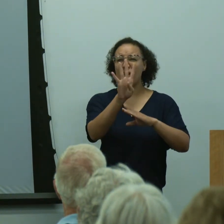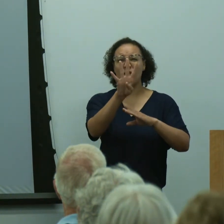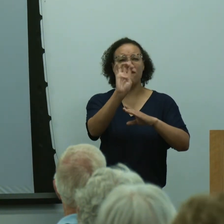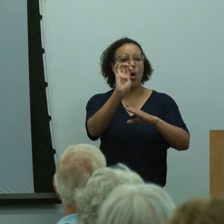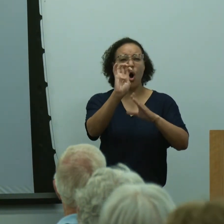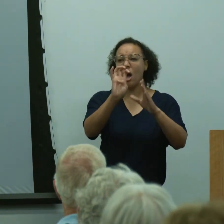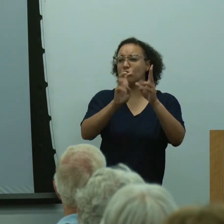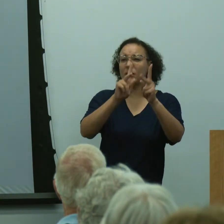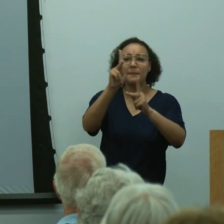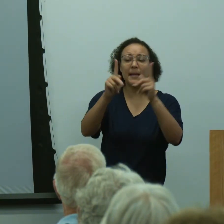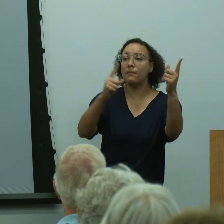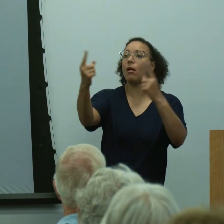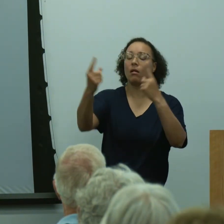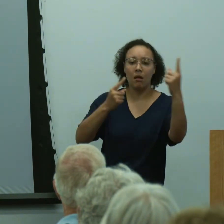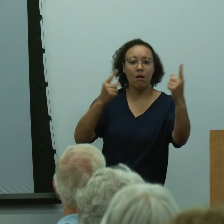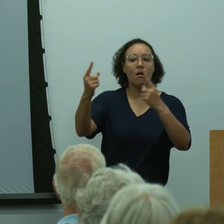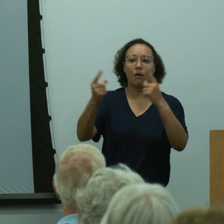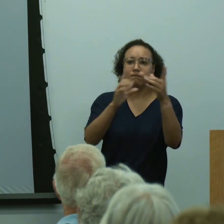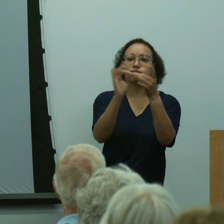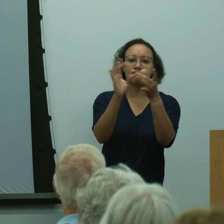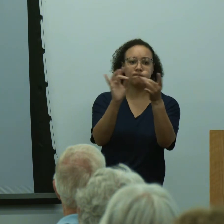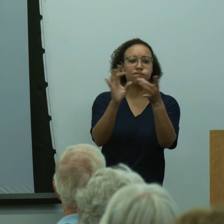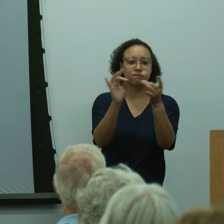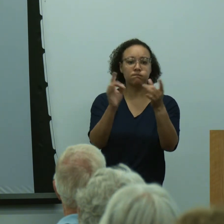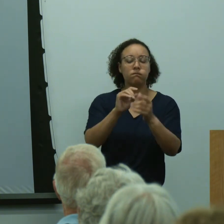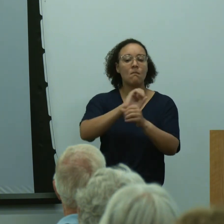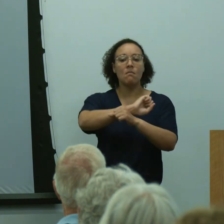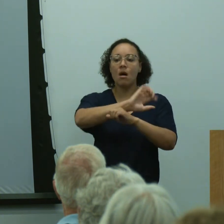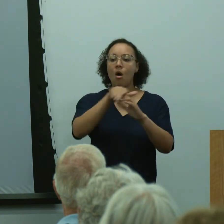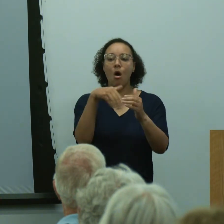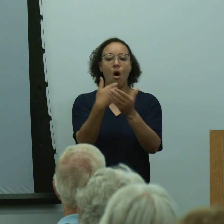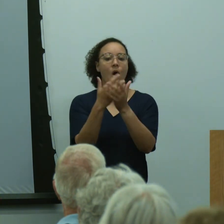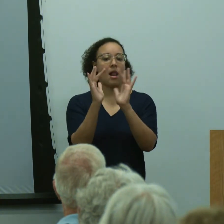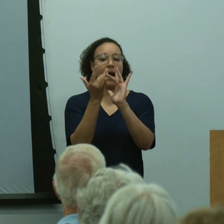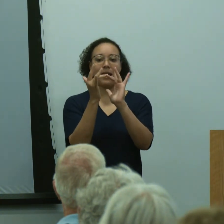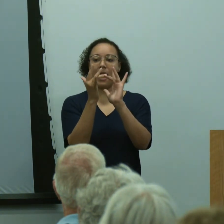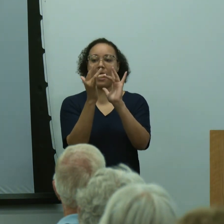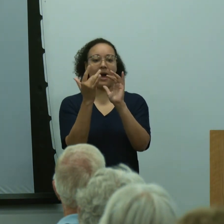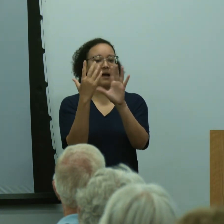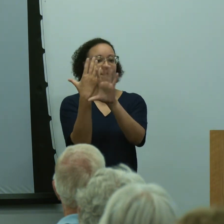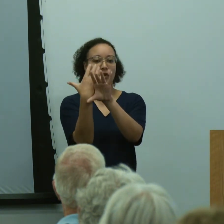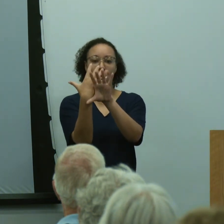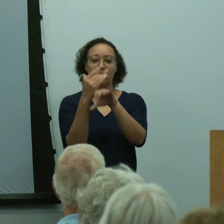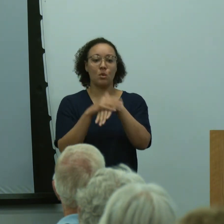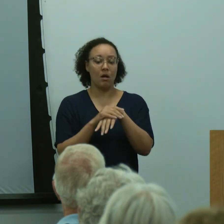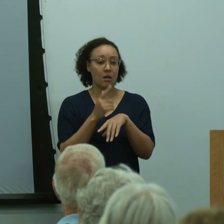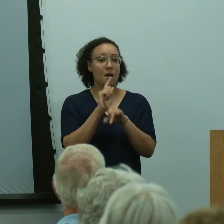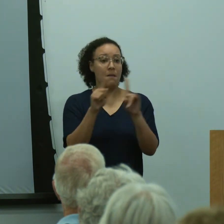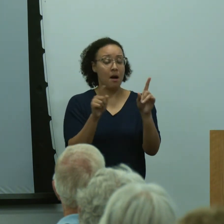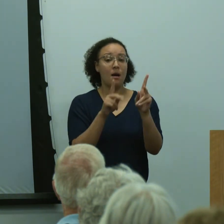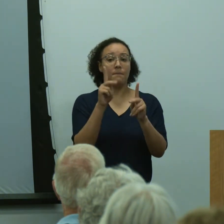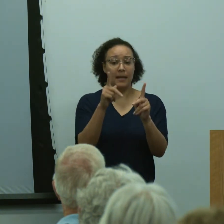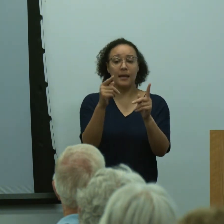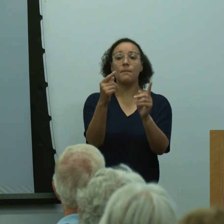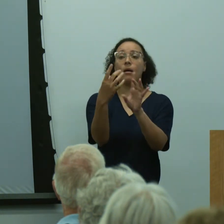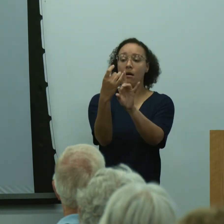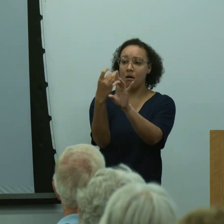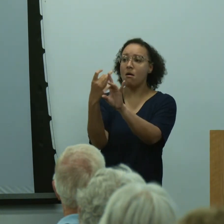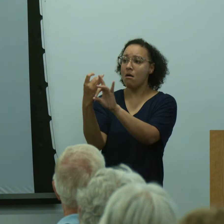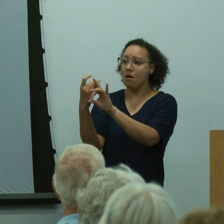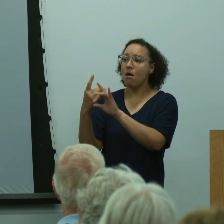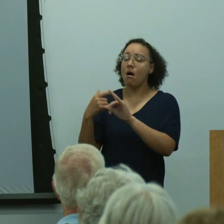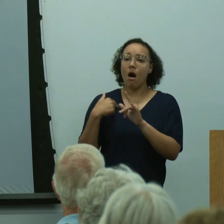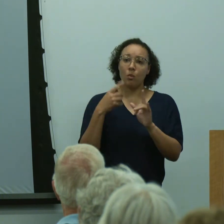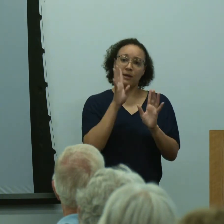some individuals. It was all virtual. But we heard what people had to say, and we drew fair